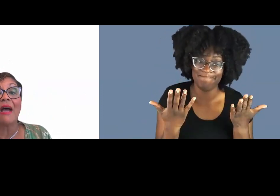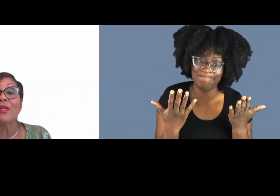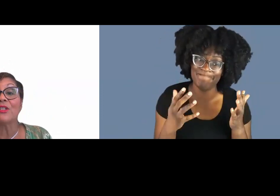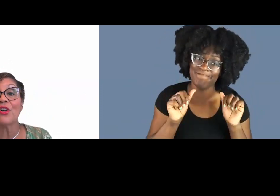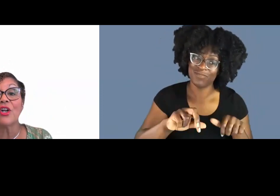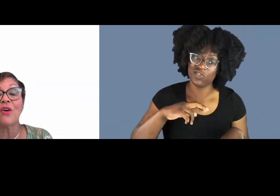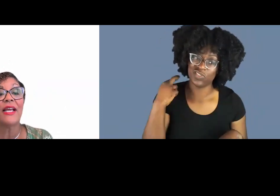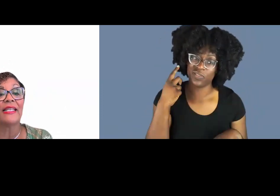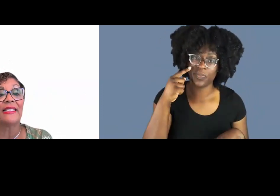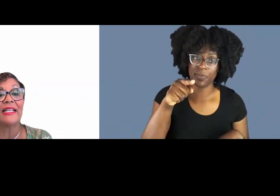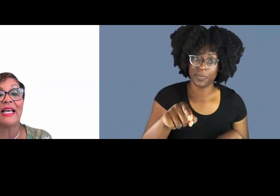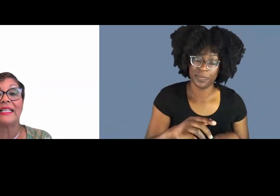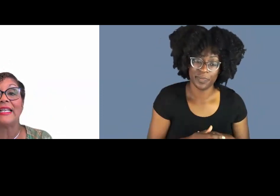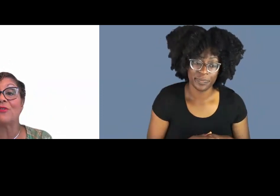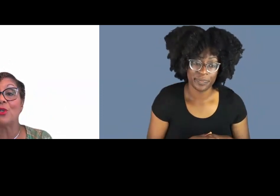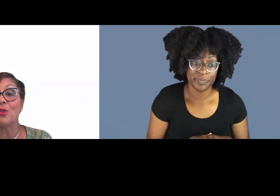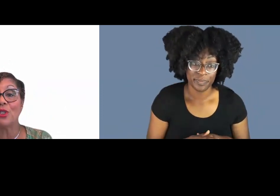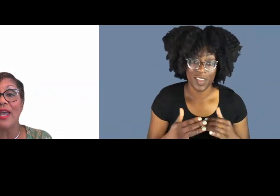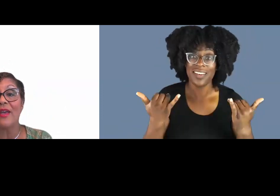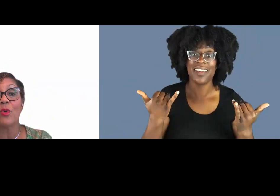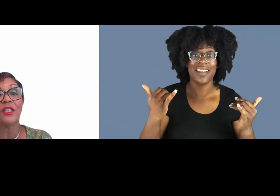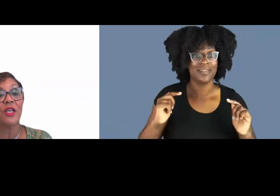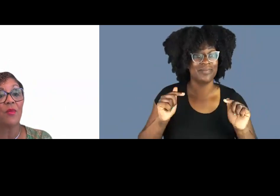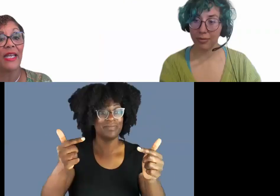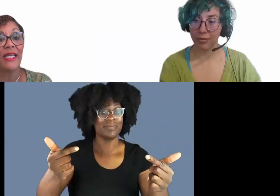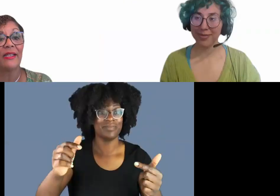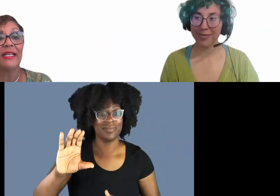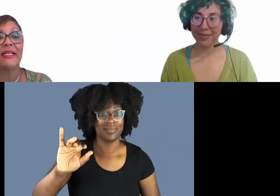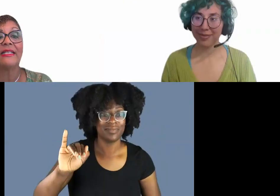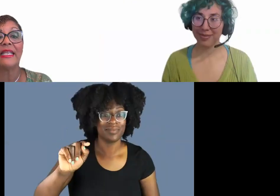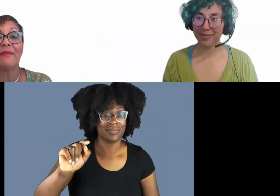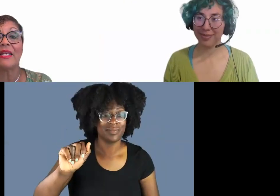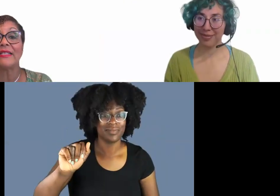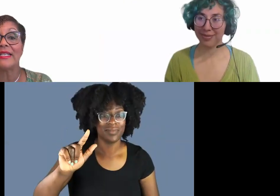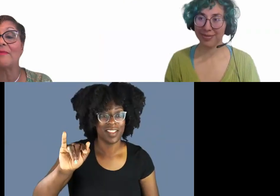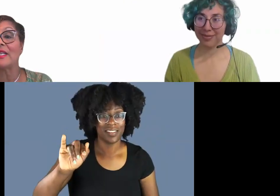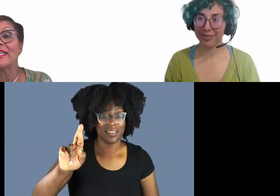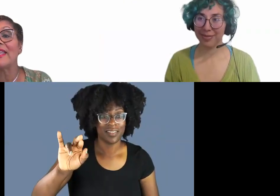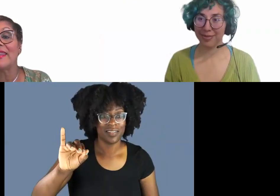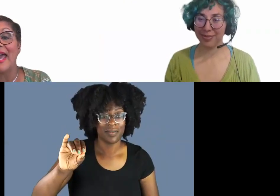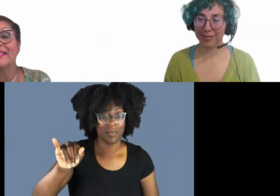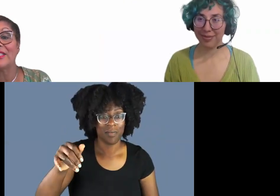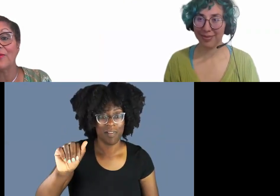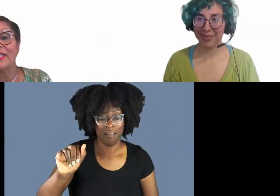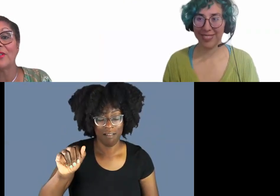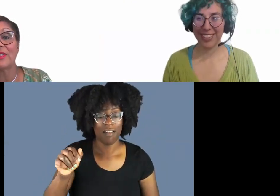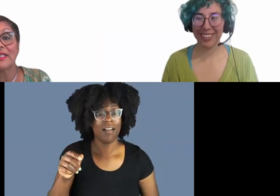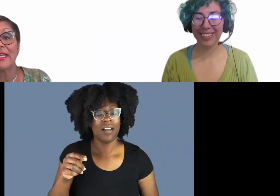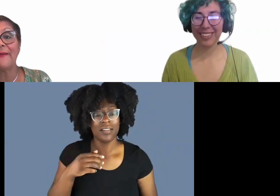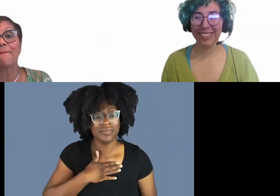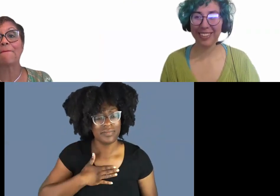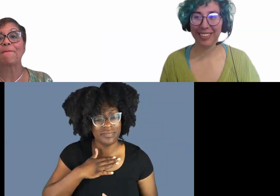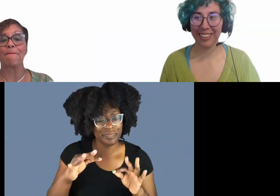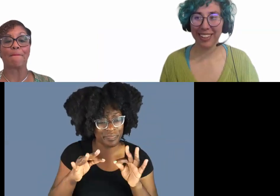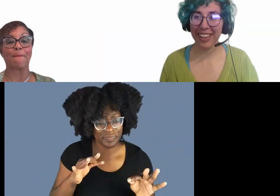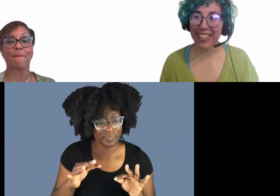So now I'm going to turn it over and let Citlali introduce you, and we're going to jump right in. Is email accessibility that different? So